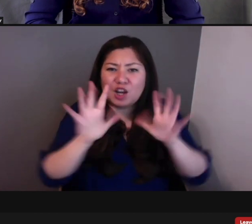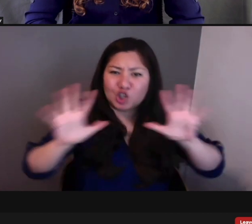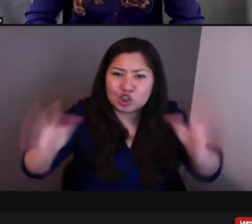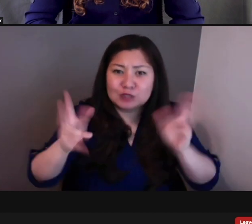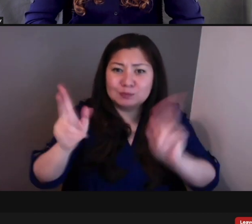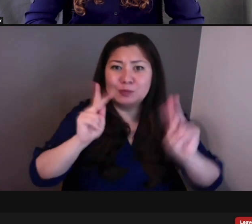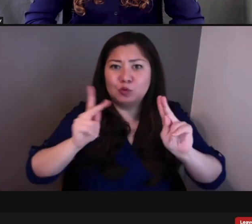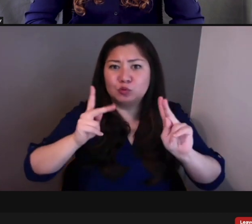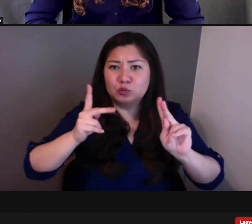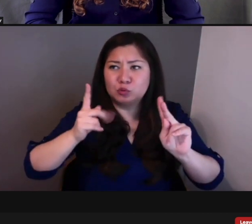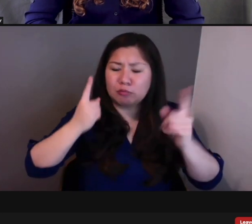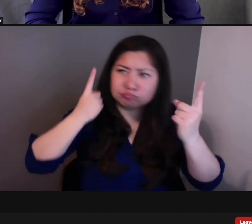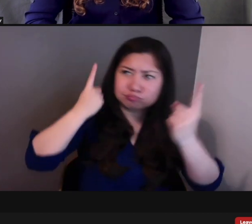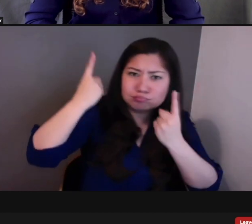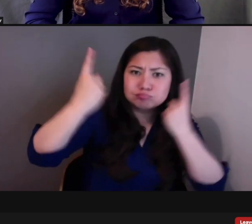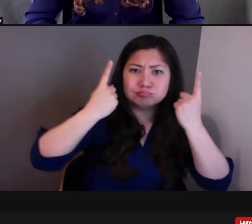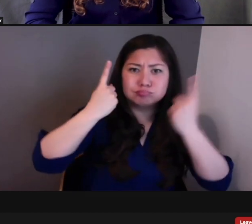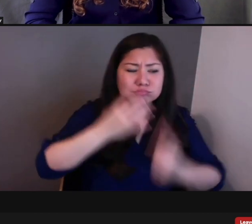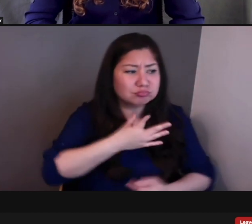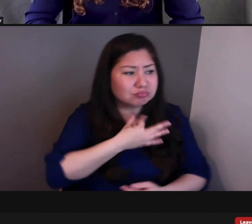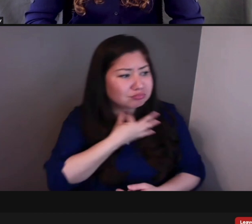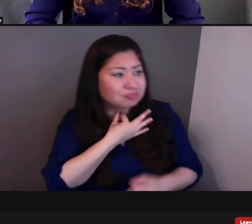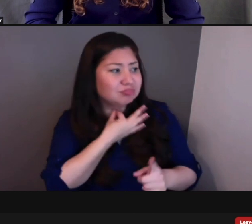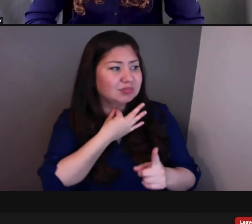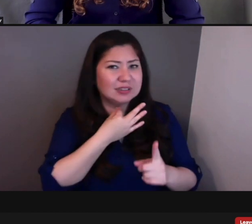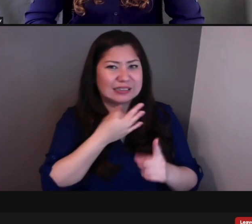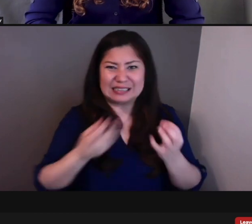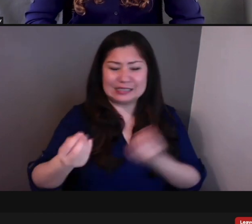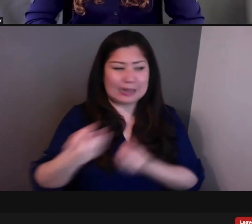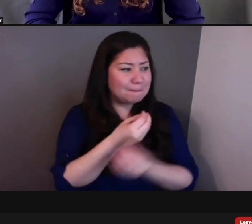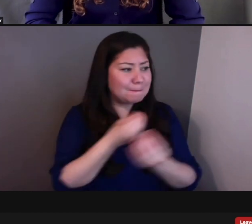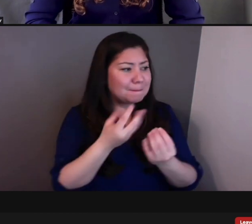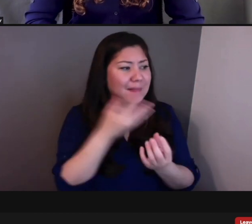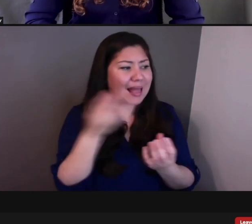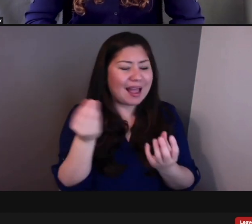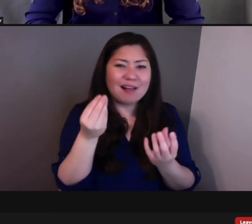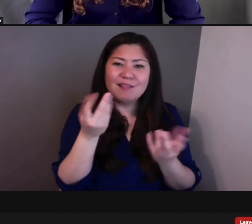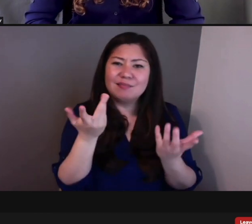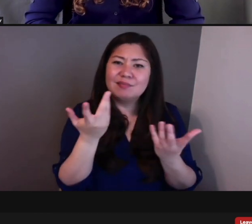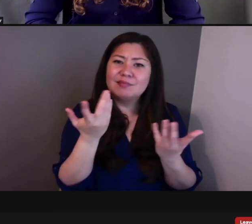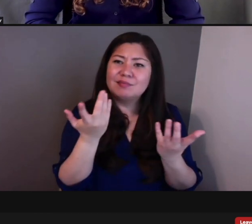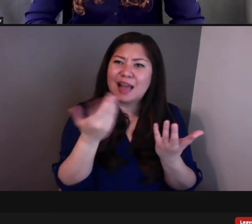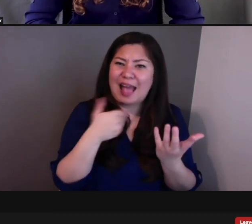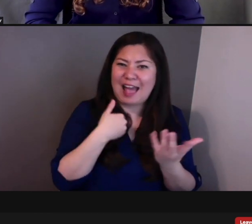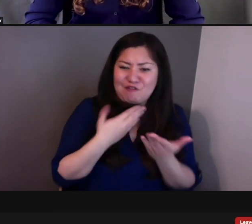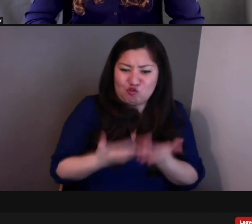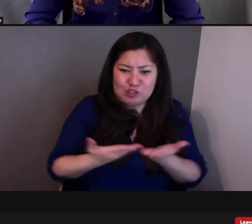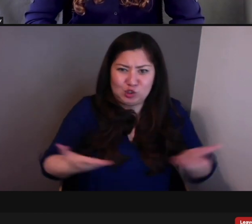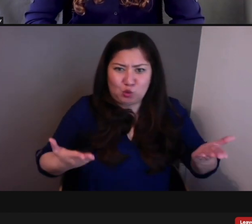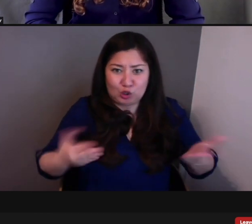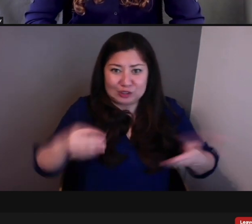and perish. A lot of people stick with this field for a short amount of time and then leave.